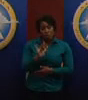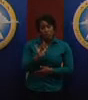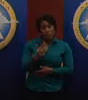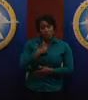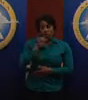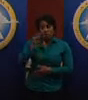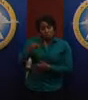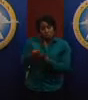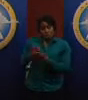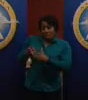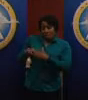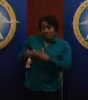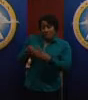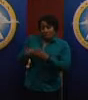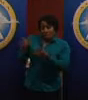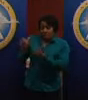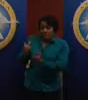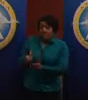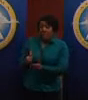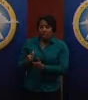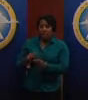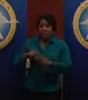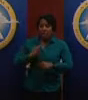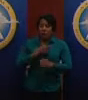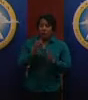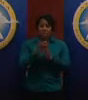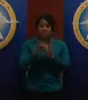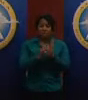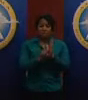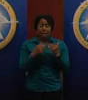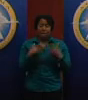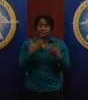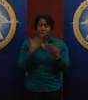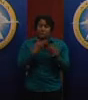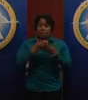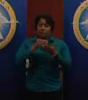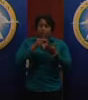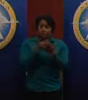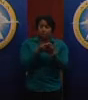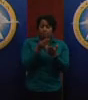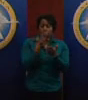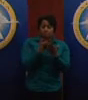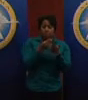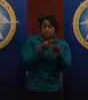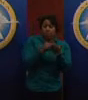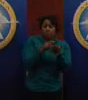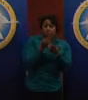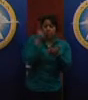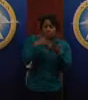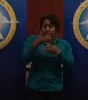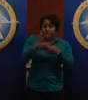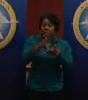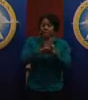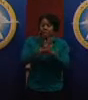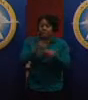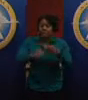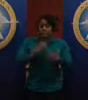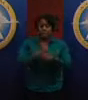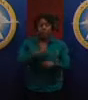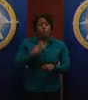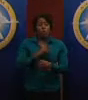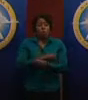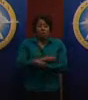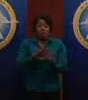at budget cuts, but our state has invested well for the upcoming school year. And in addition, we've distributed about $200